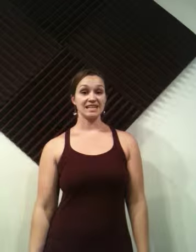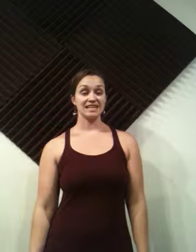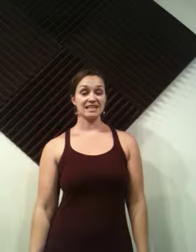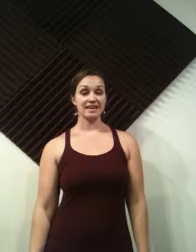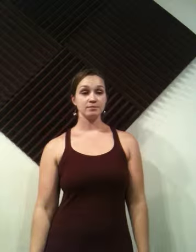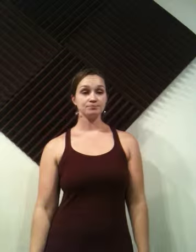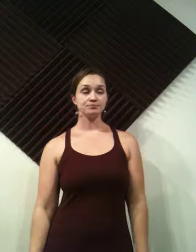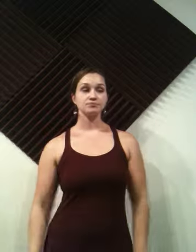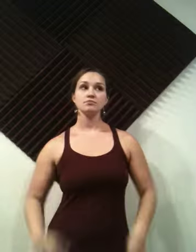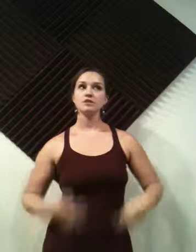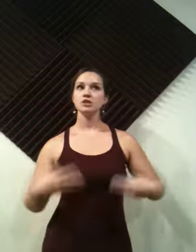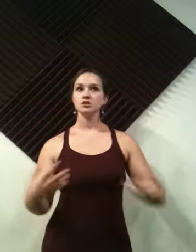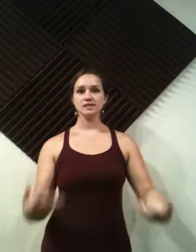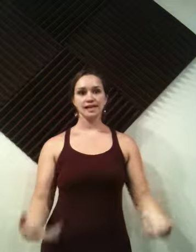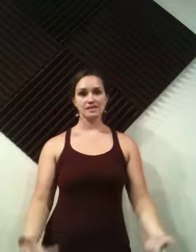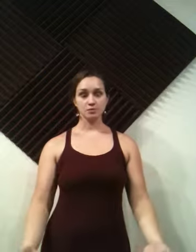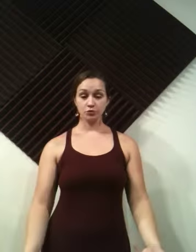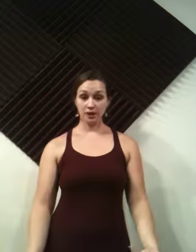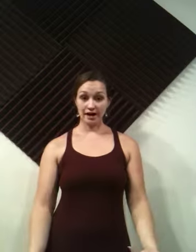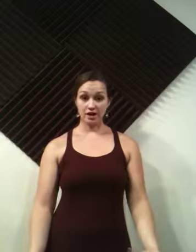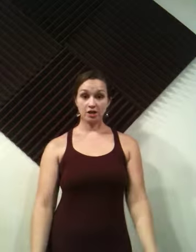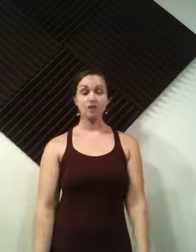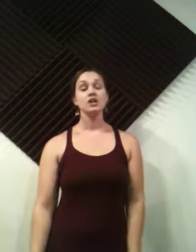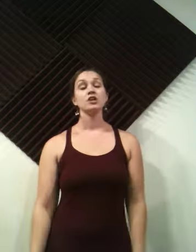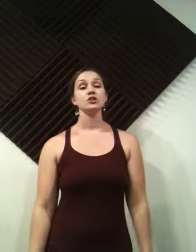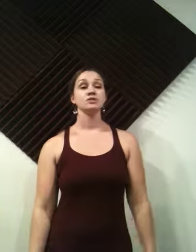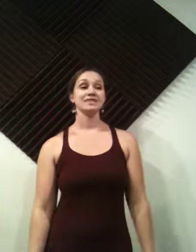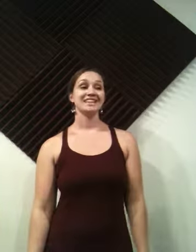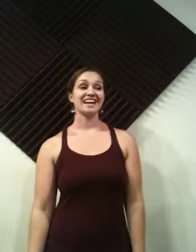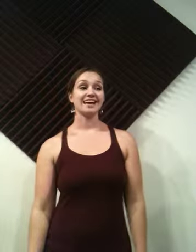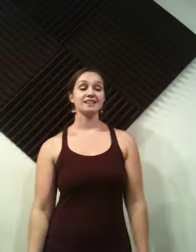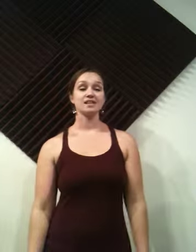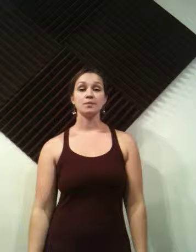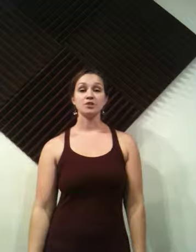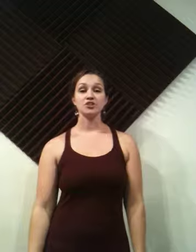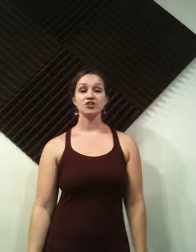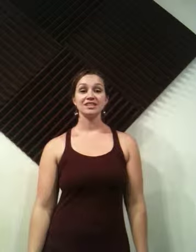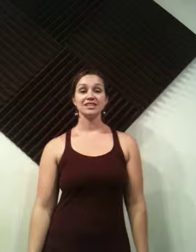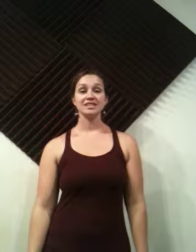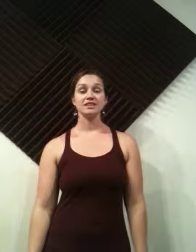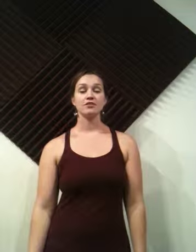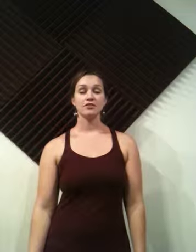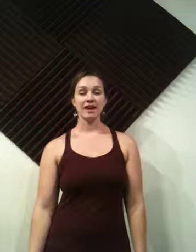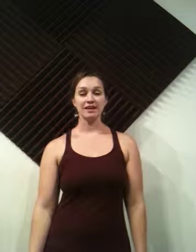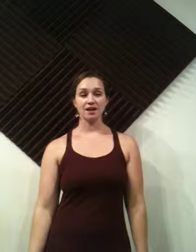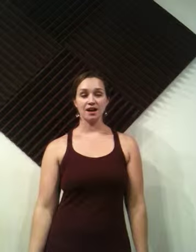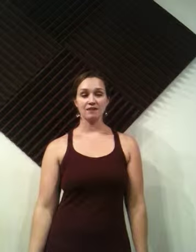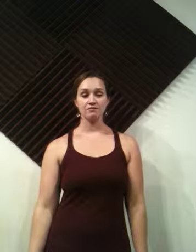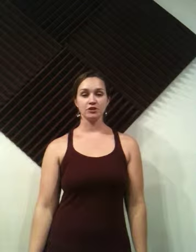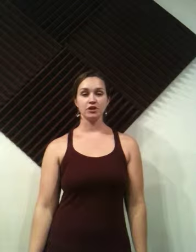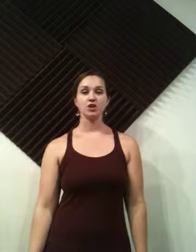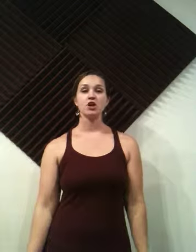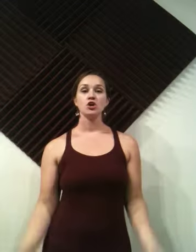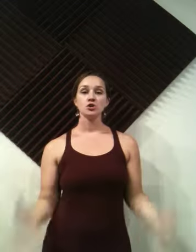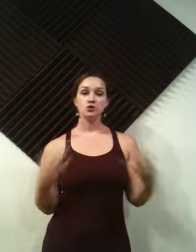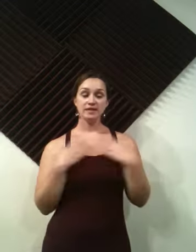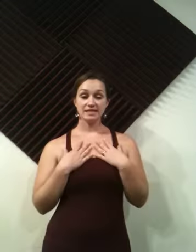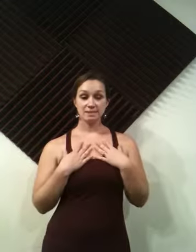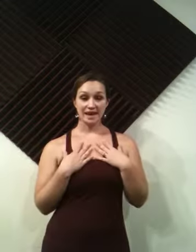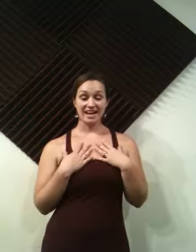singing them, using it as a prayer, using it as an opportunity to thank God for who He's made